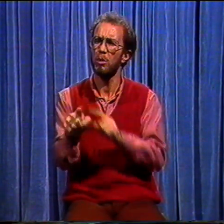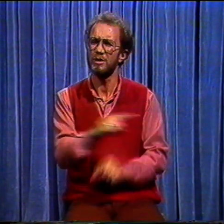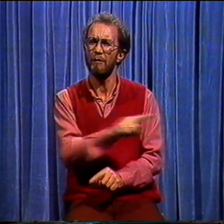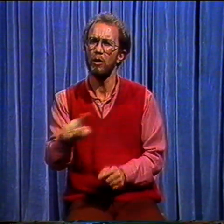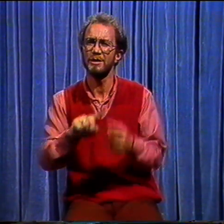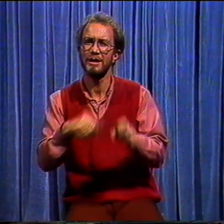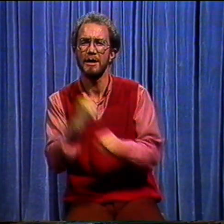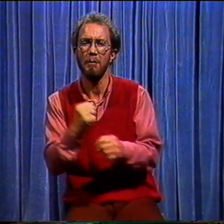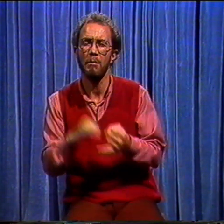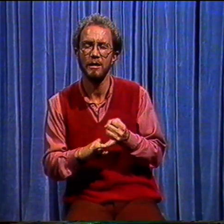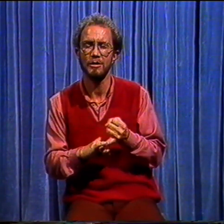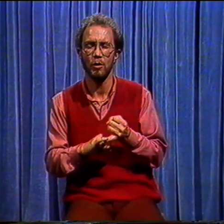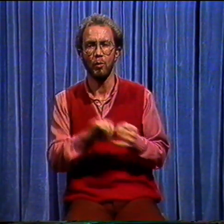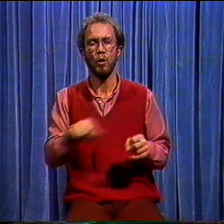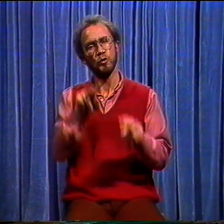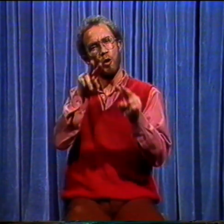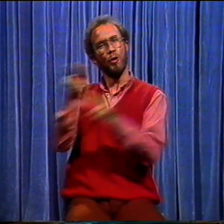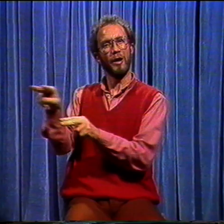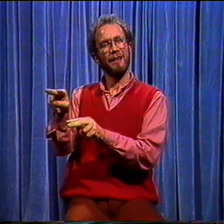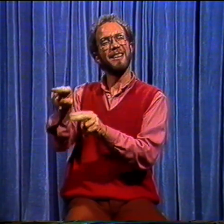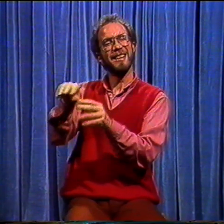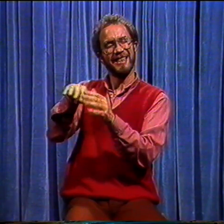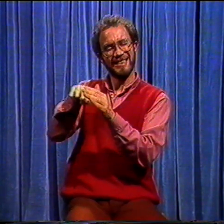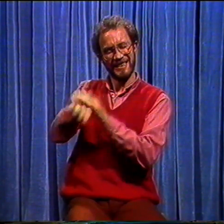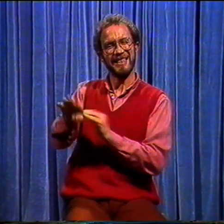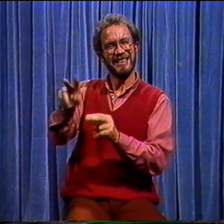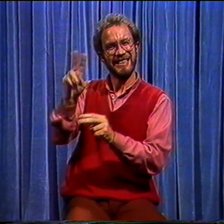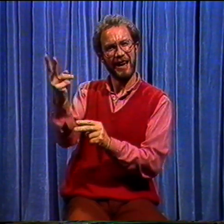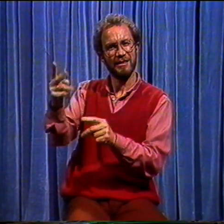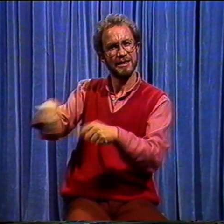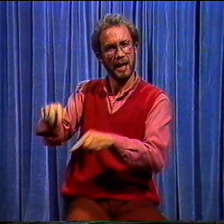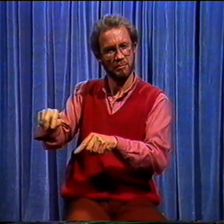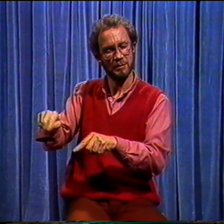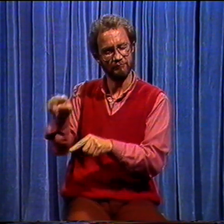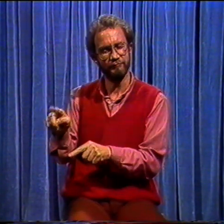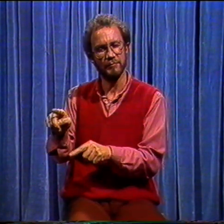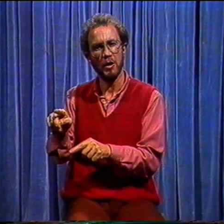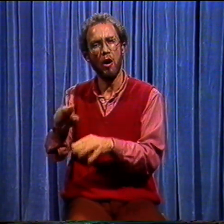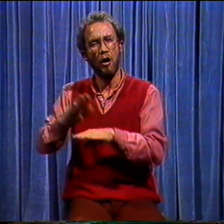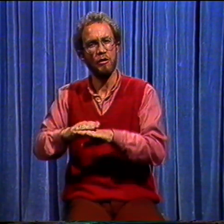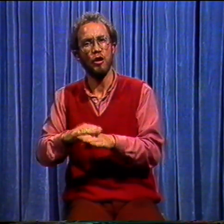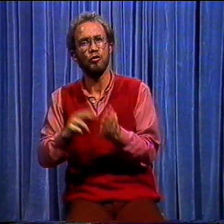Actually, most of those examples we're going to look at in the second tape on non-manual